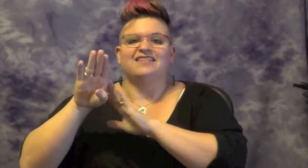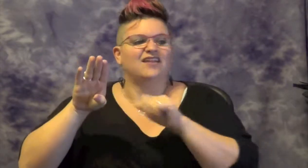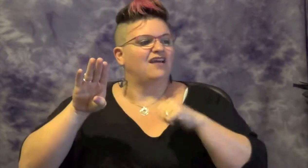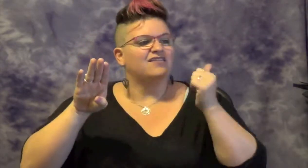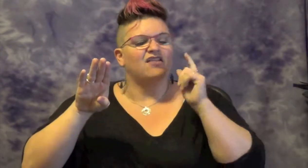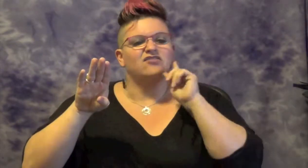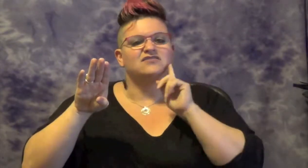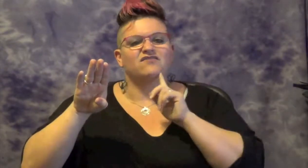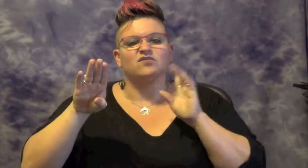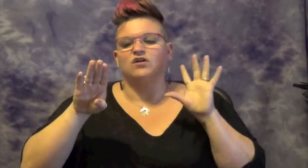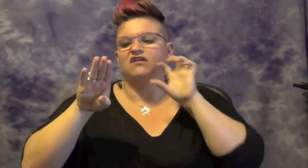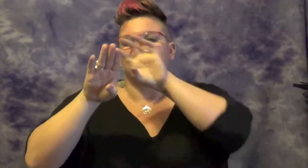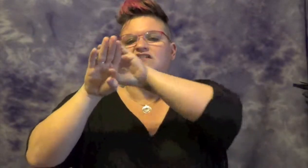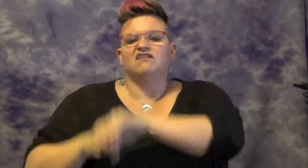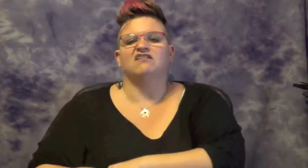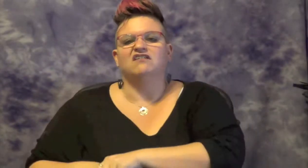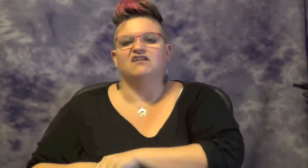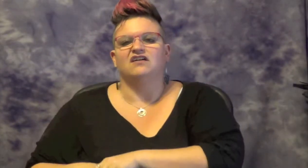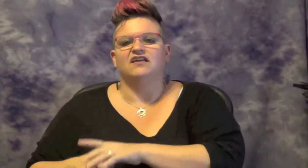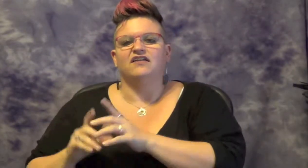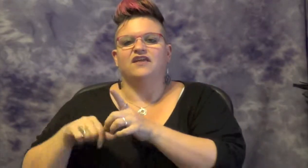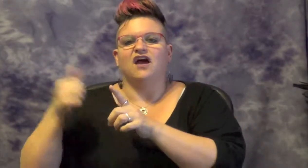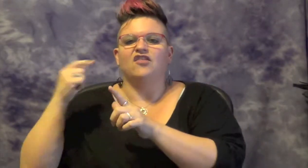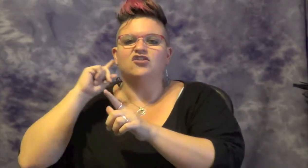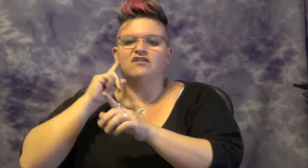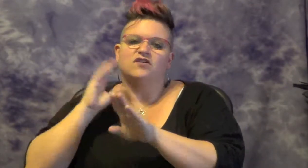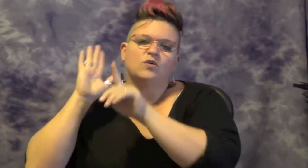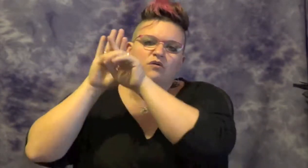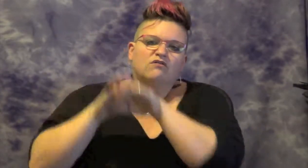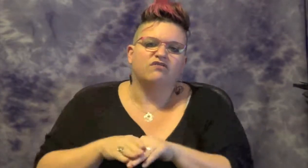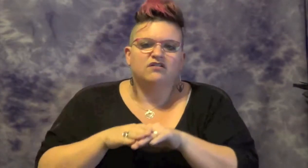person being successful and other deaf people will bash them.